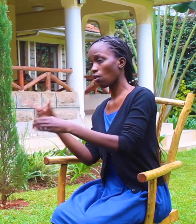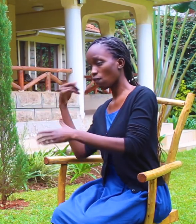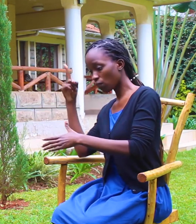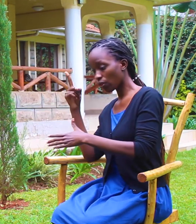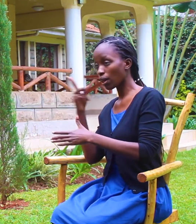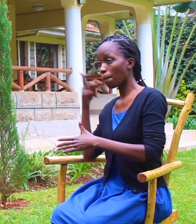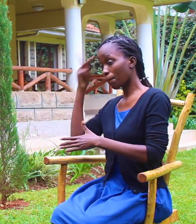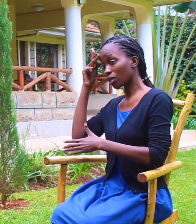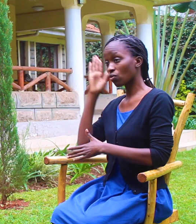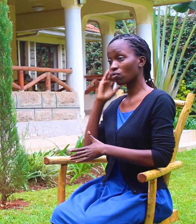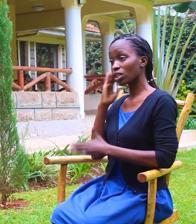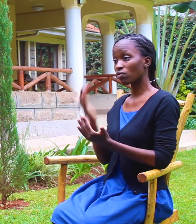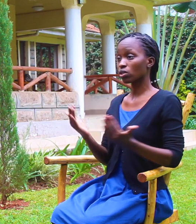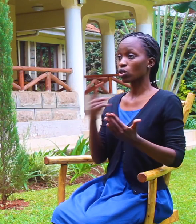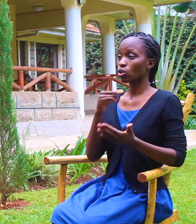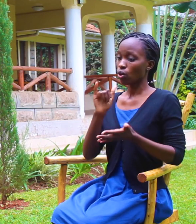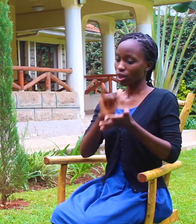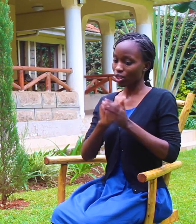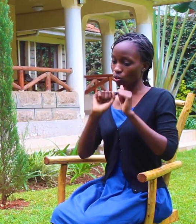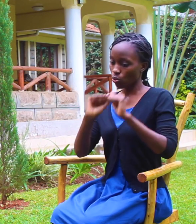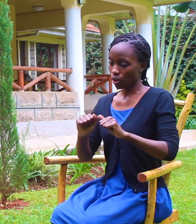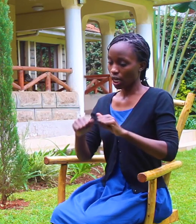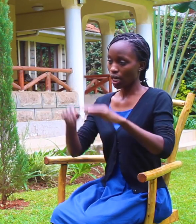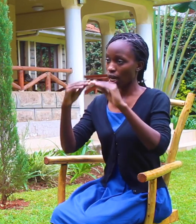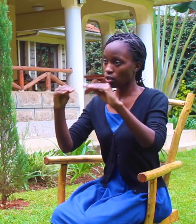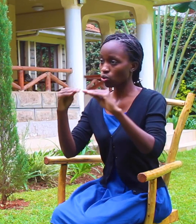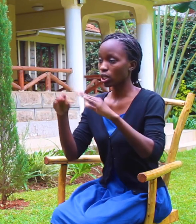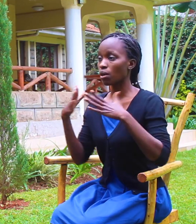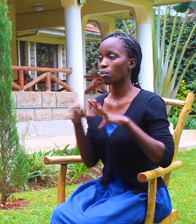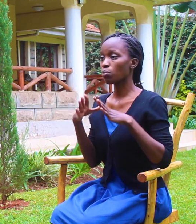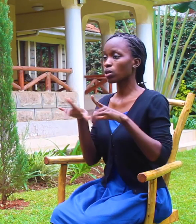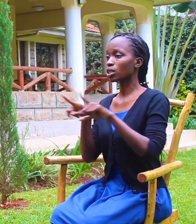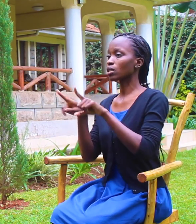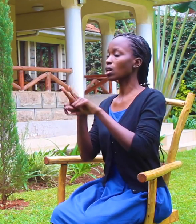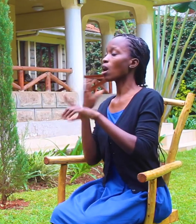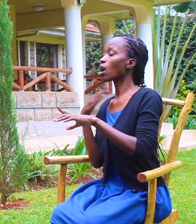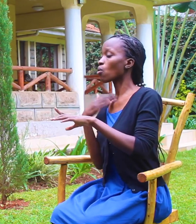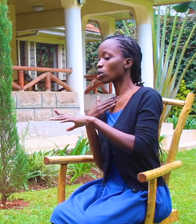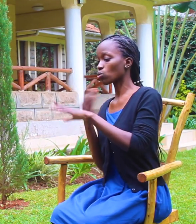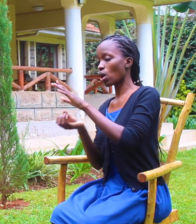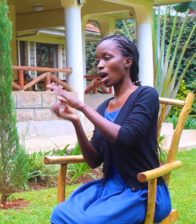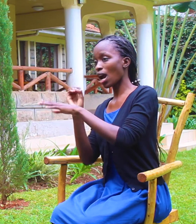children, so that we can sensitize to people. And I want to advise these parents like